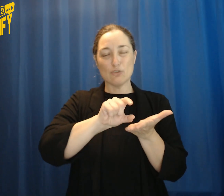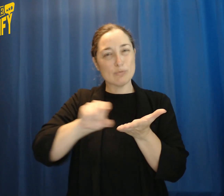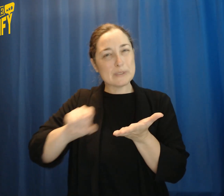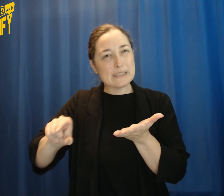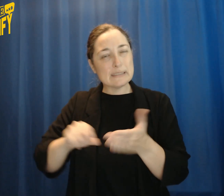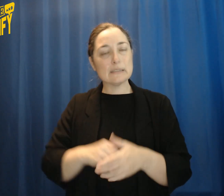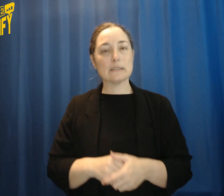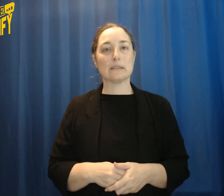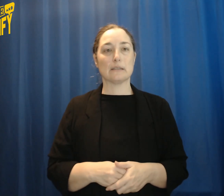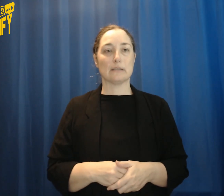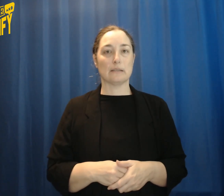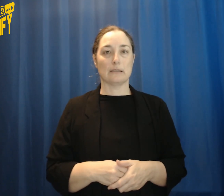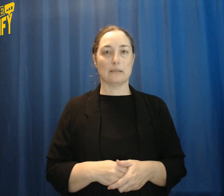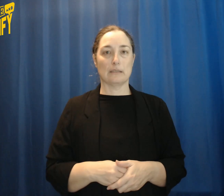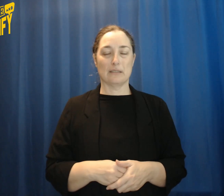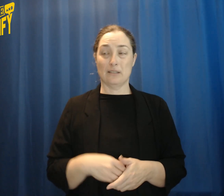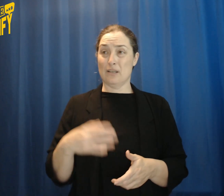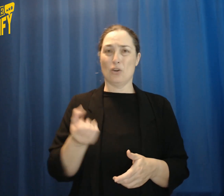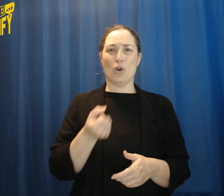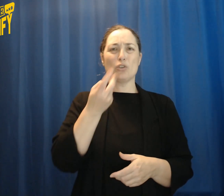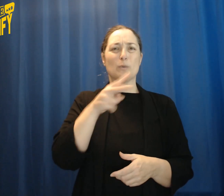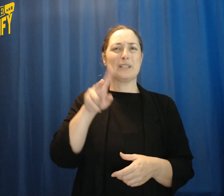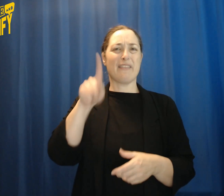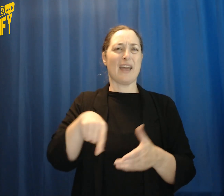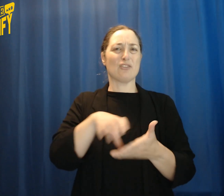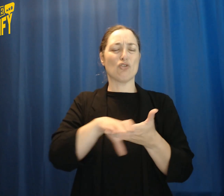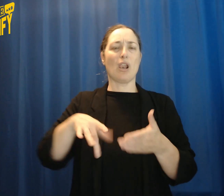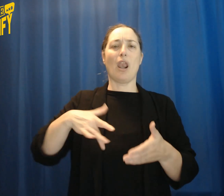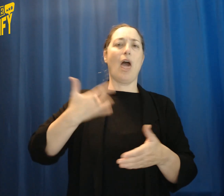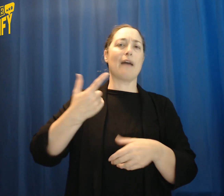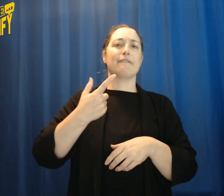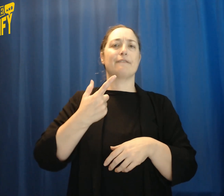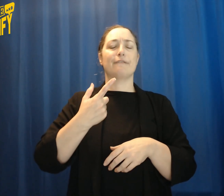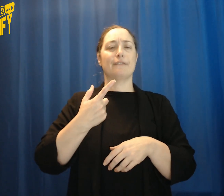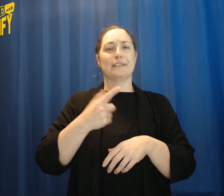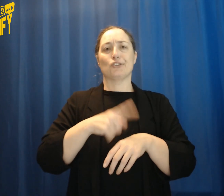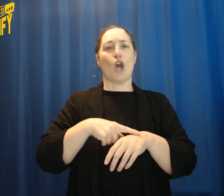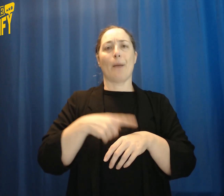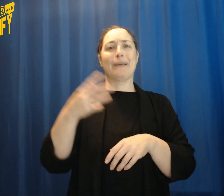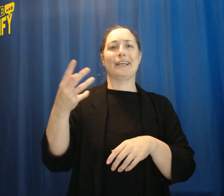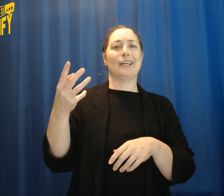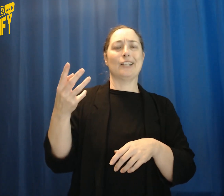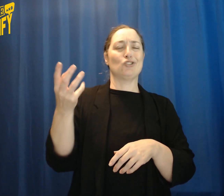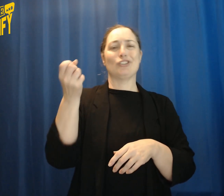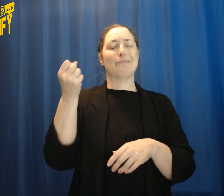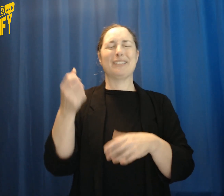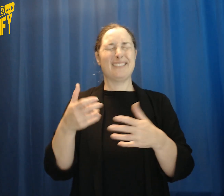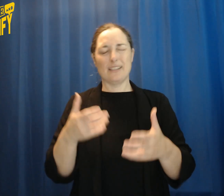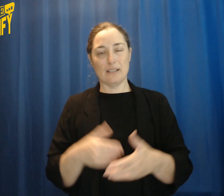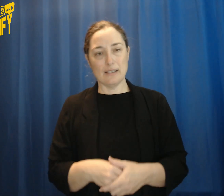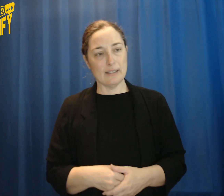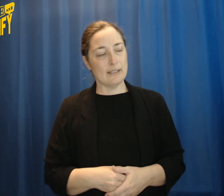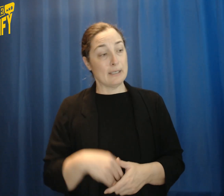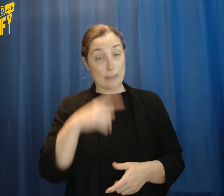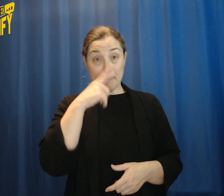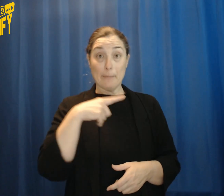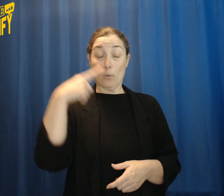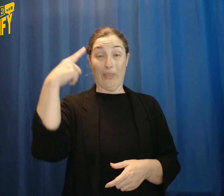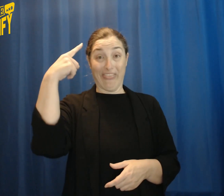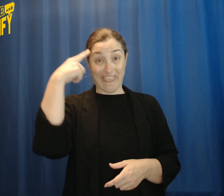$20,000 lifetime achievement, etc., but make things a bit smaller. And people think, oh, you know, people have these attitudes of,